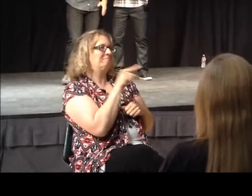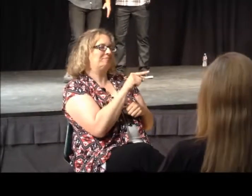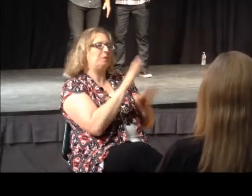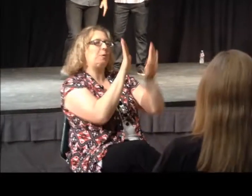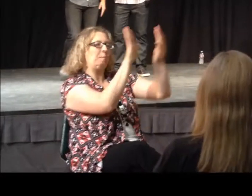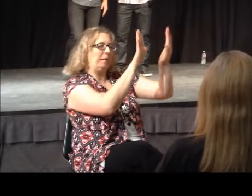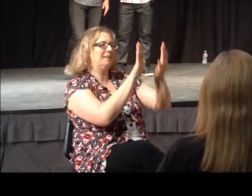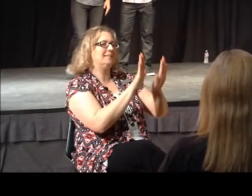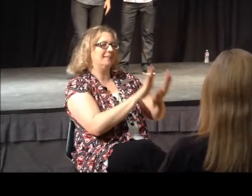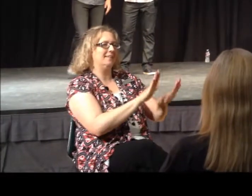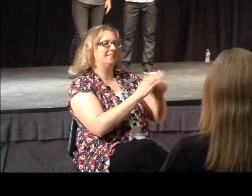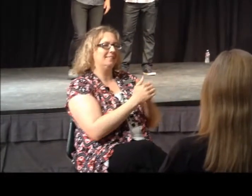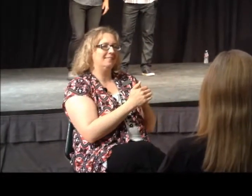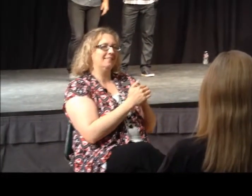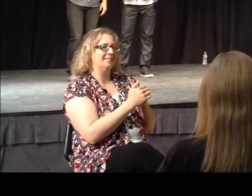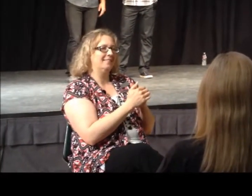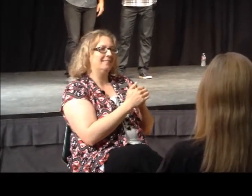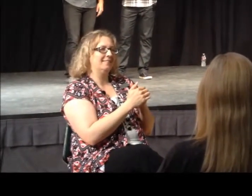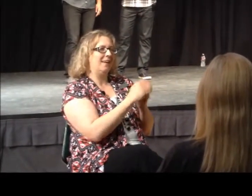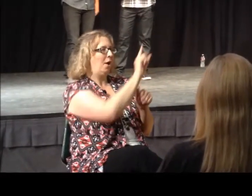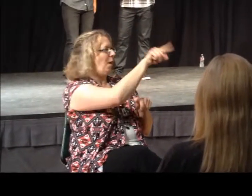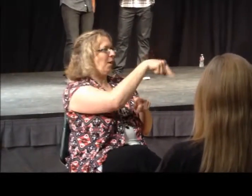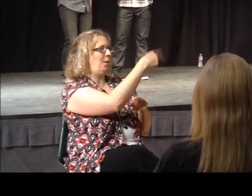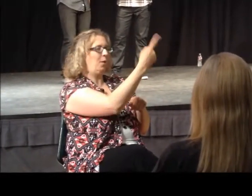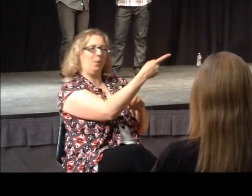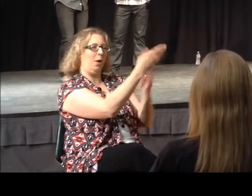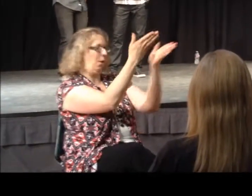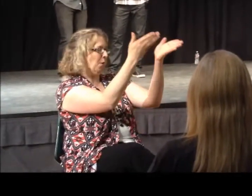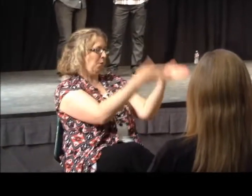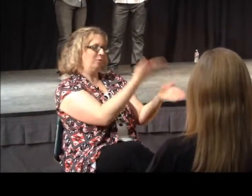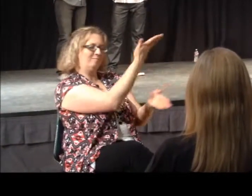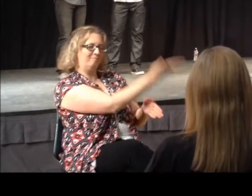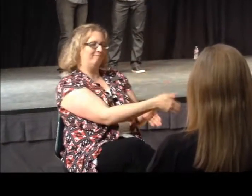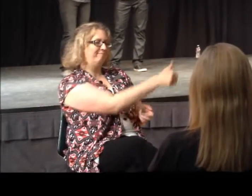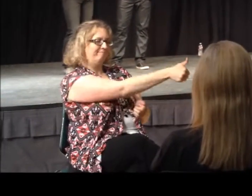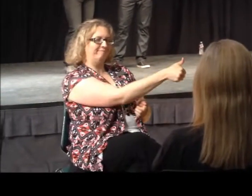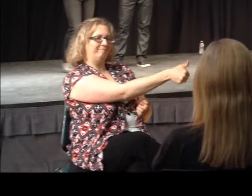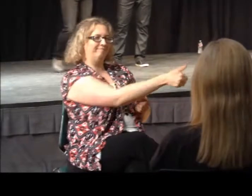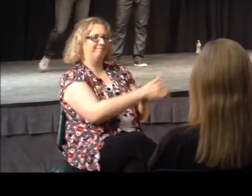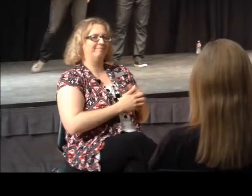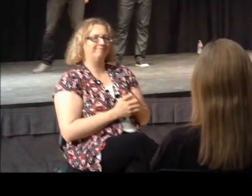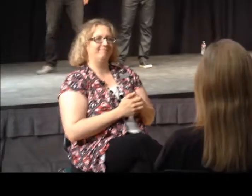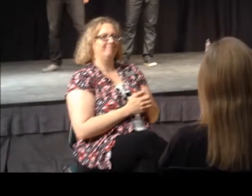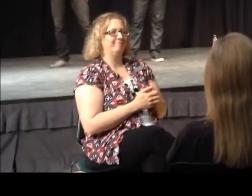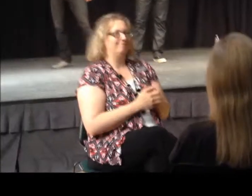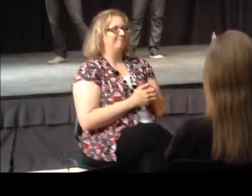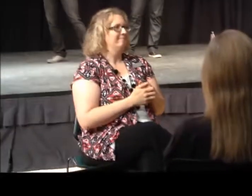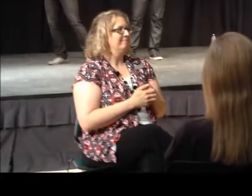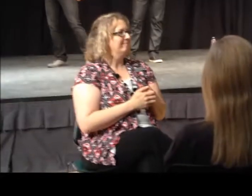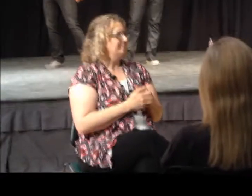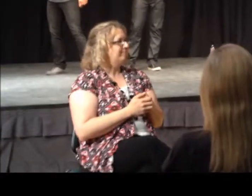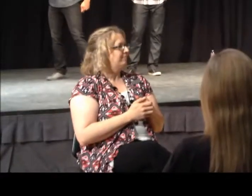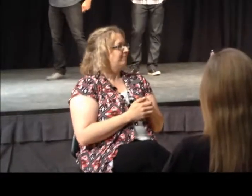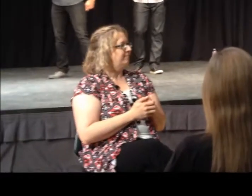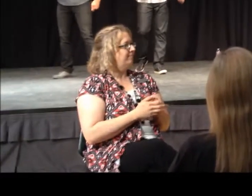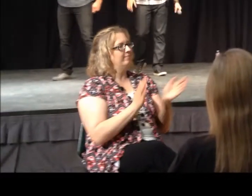Just don't wait for And with your so do do you representa know the do